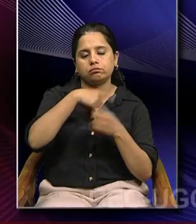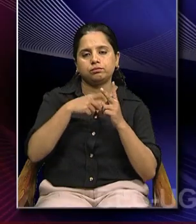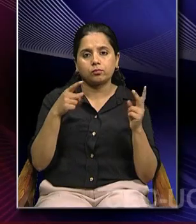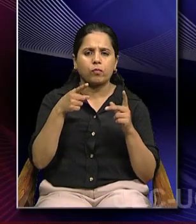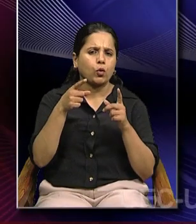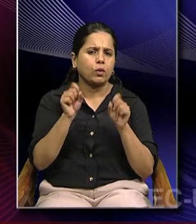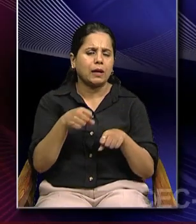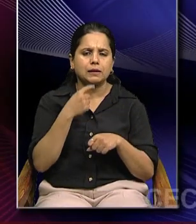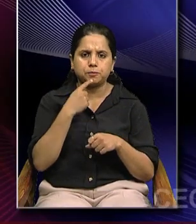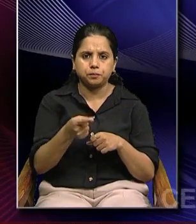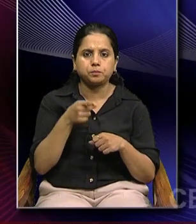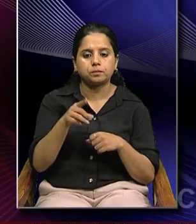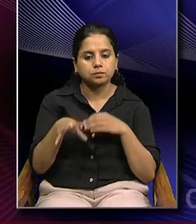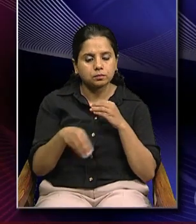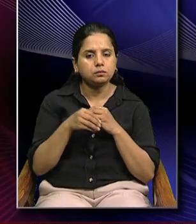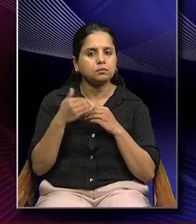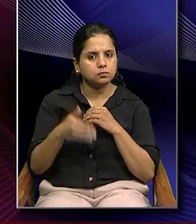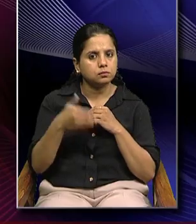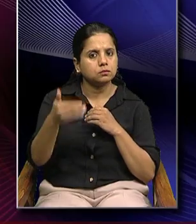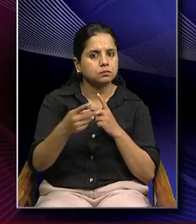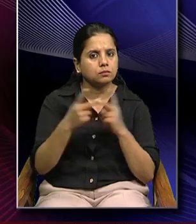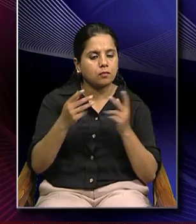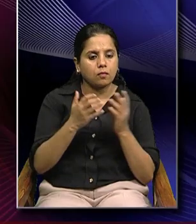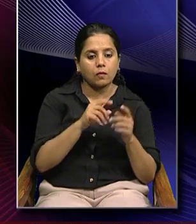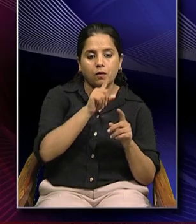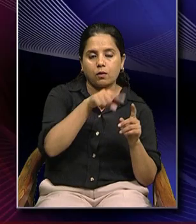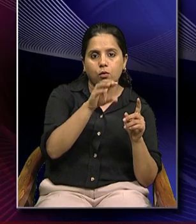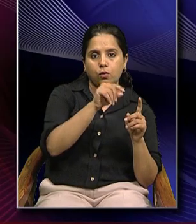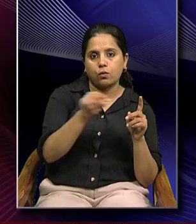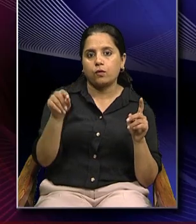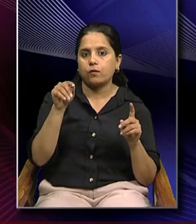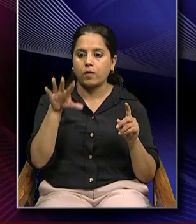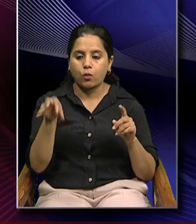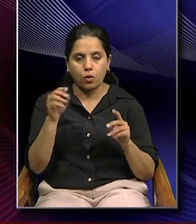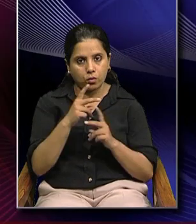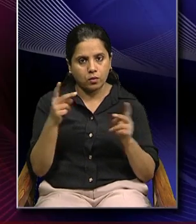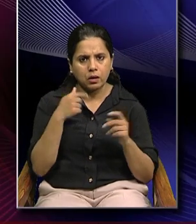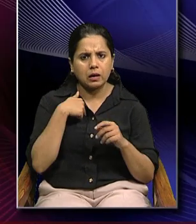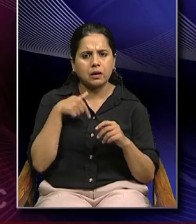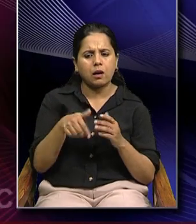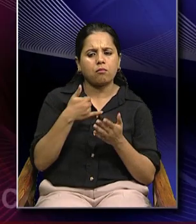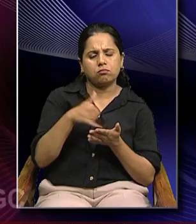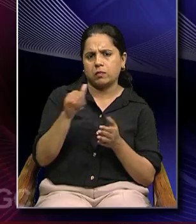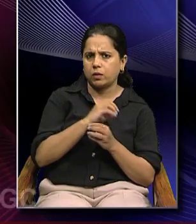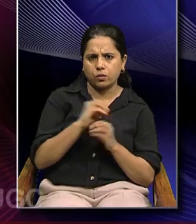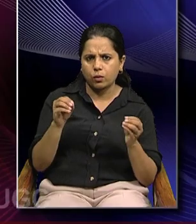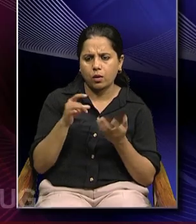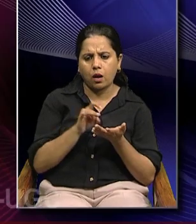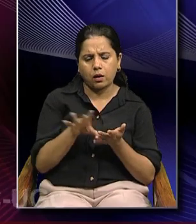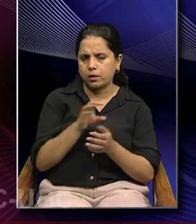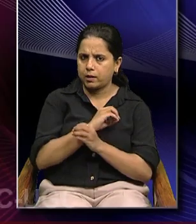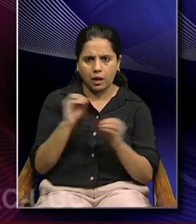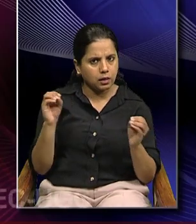say that there is an addition going on from marketing 1.0 to 5.0. We are not deleting anything, we are not eliminating